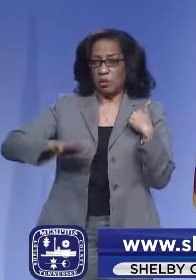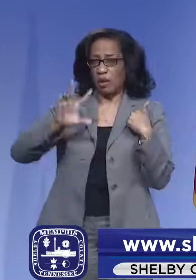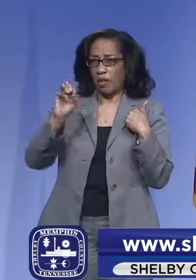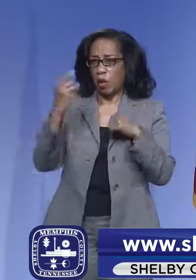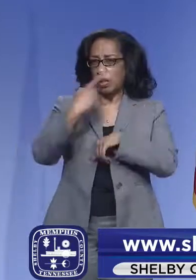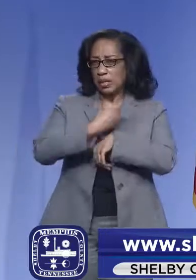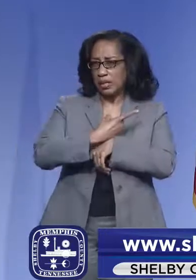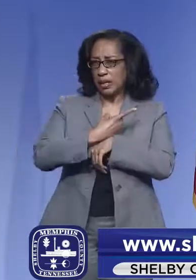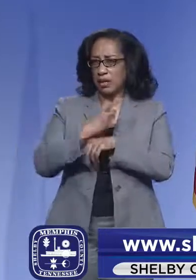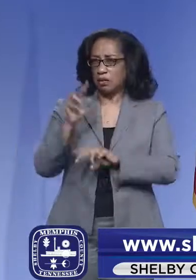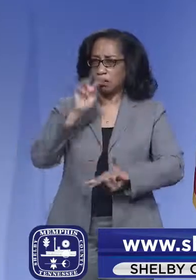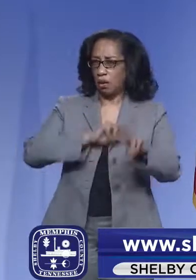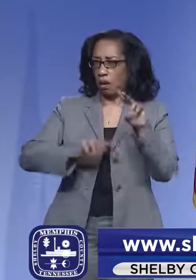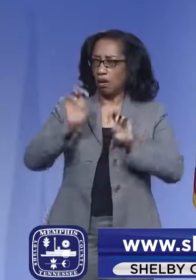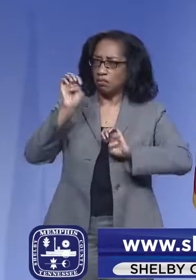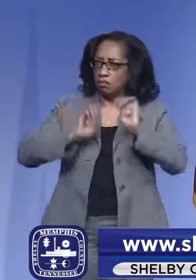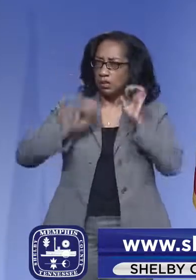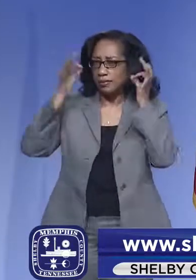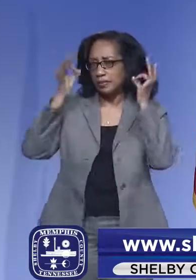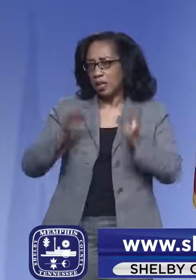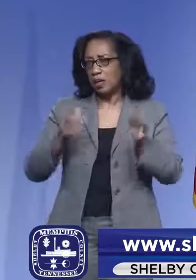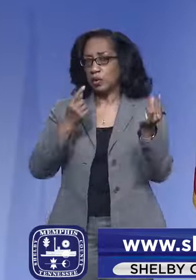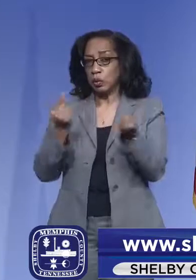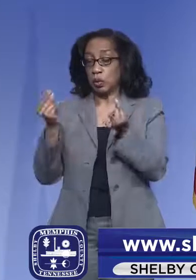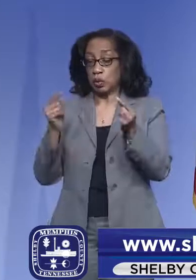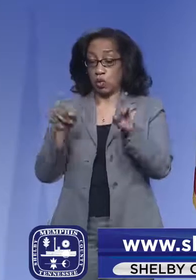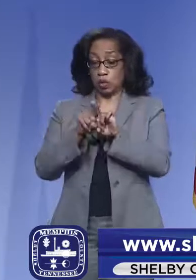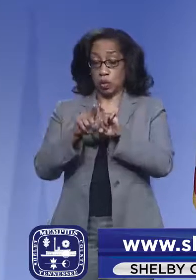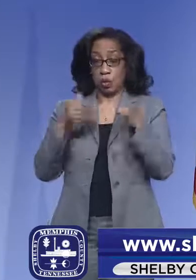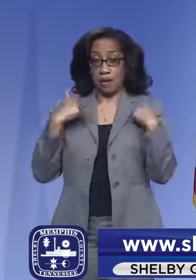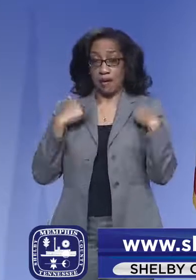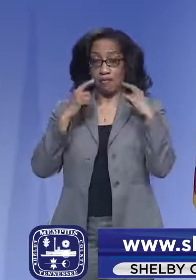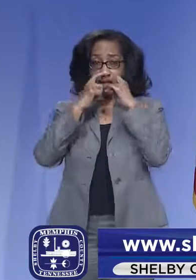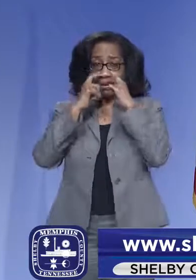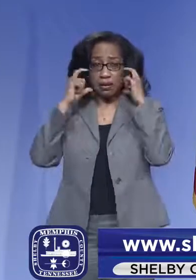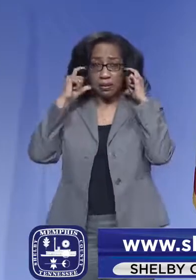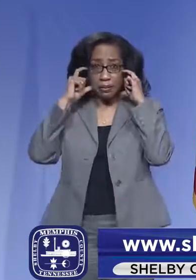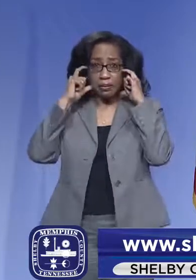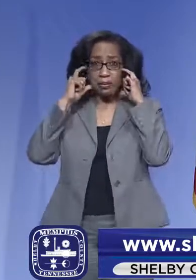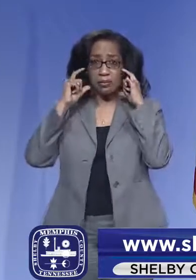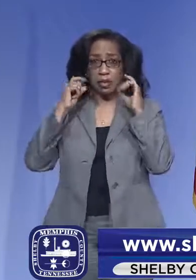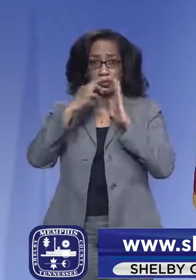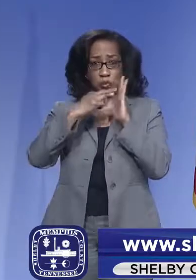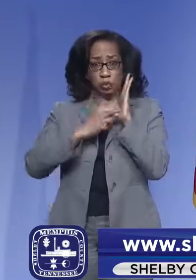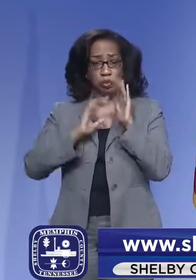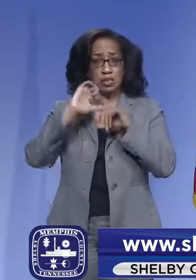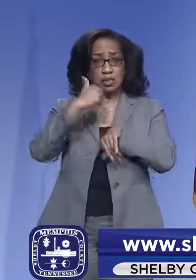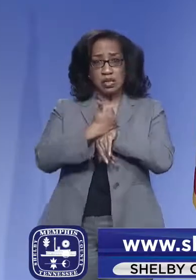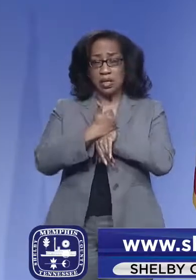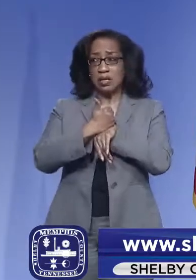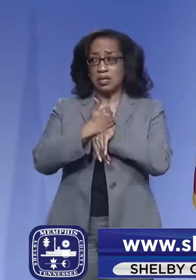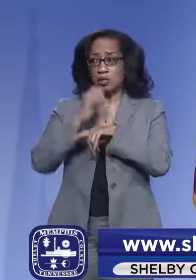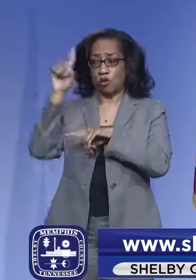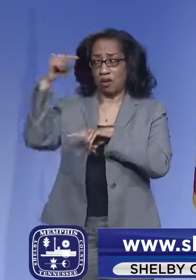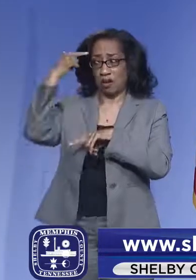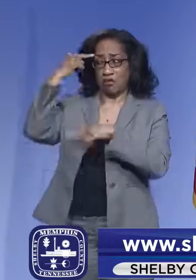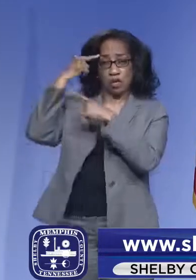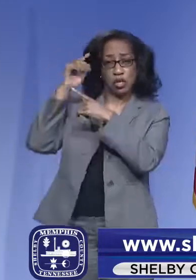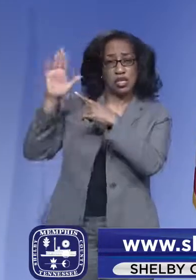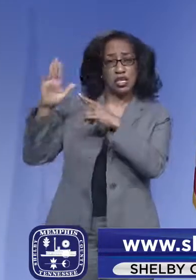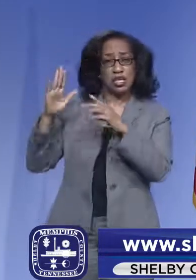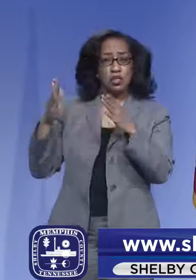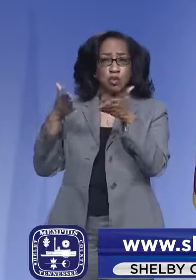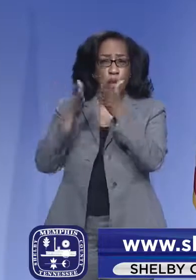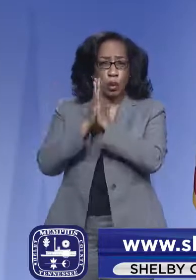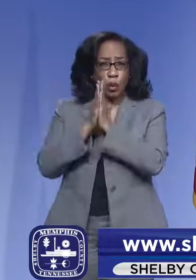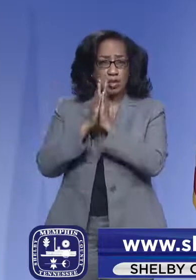mask ordinance in place, and our legal team is looking at what impacts the governor's request, and should there